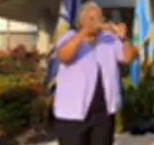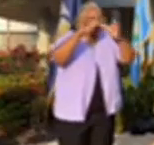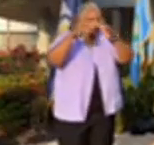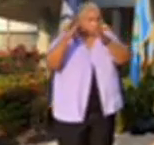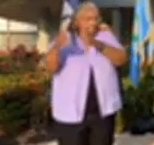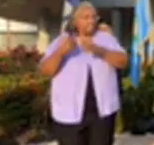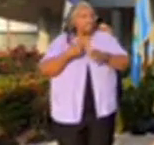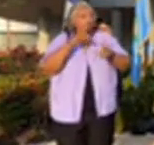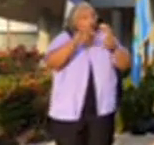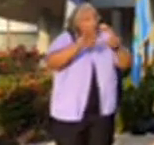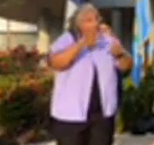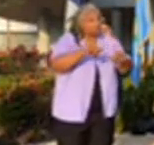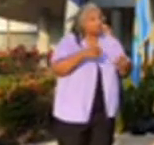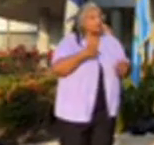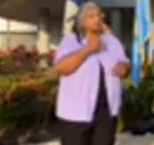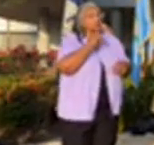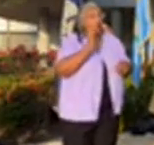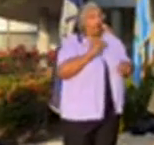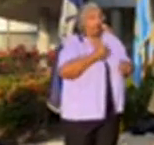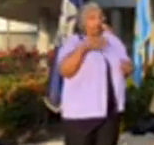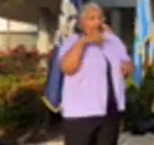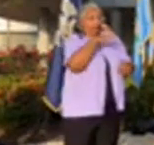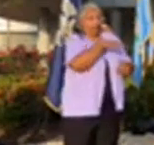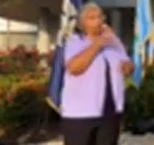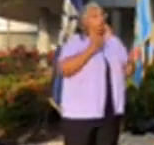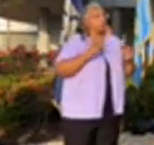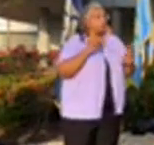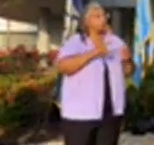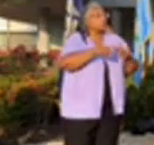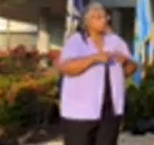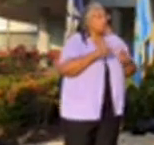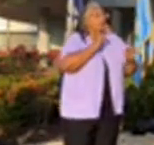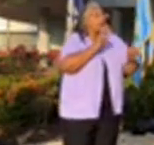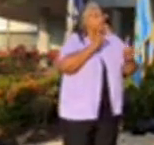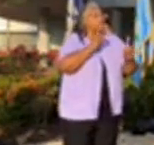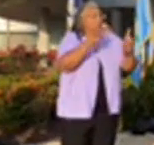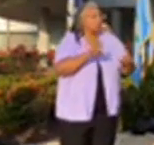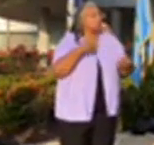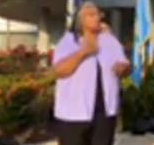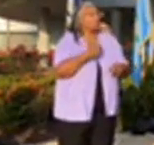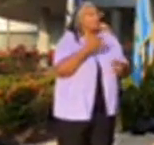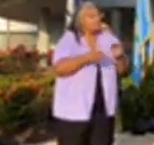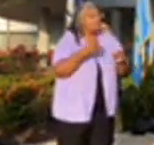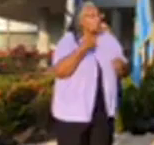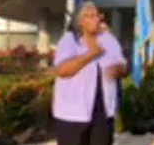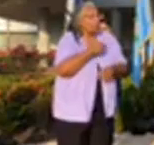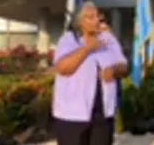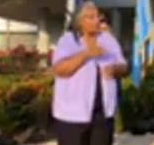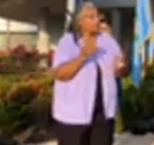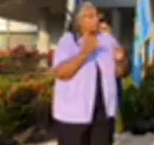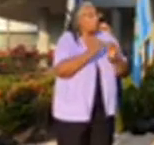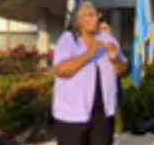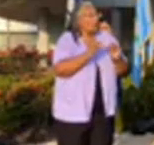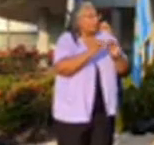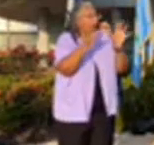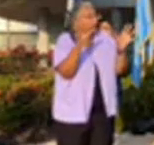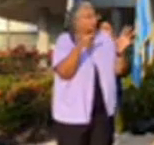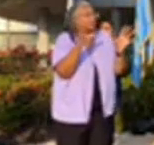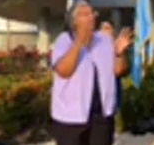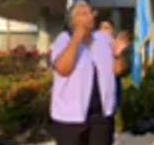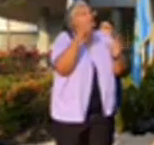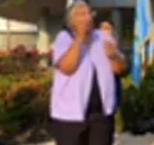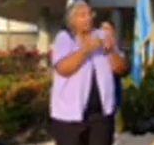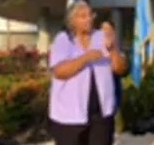questions related to that, and I'm sure our council members are going to start fielding those questions, and we need some more clarity and a little bit more definition per industry. We'll be